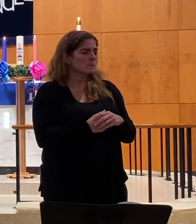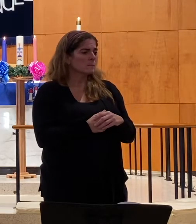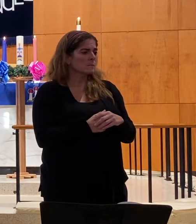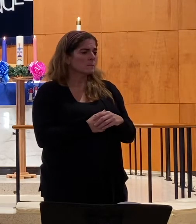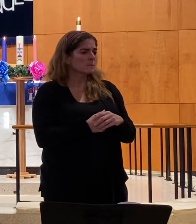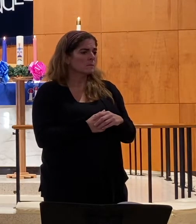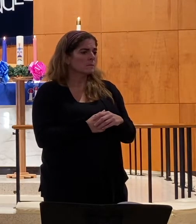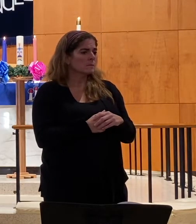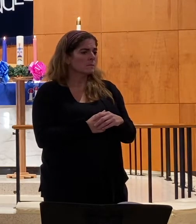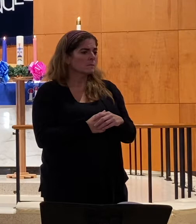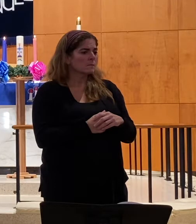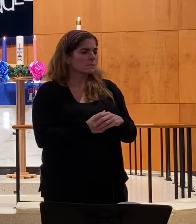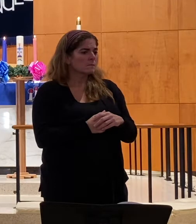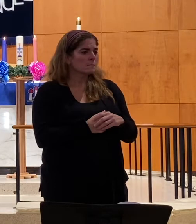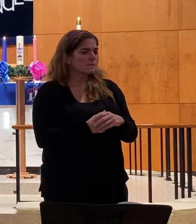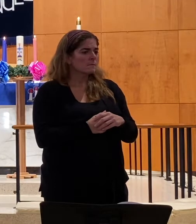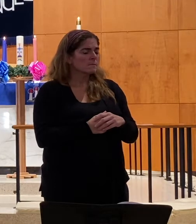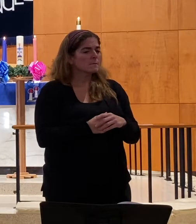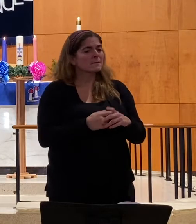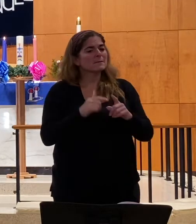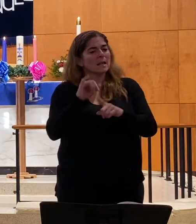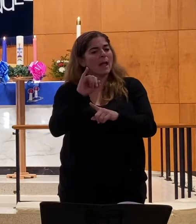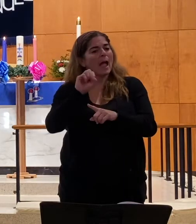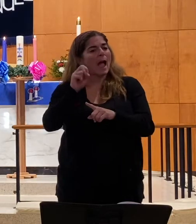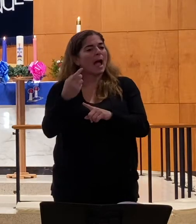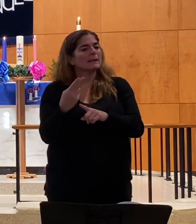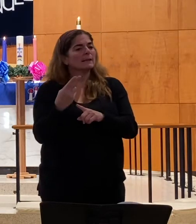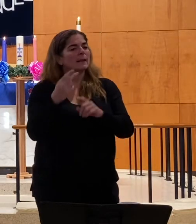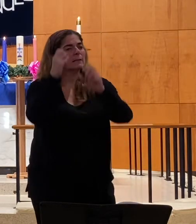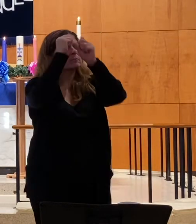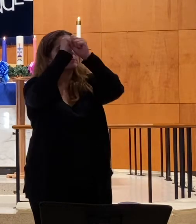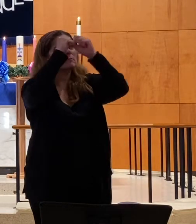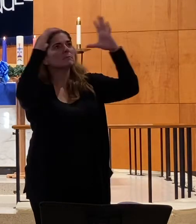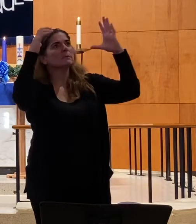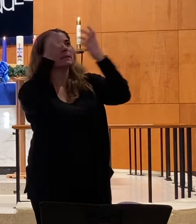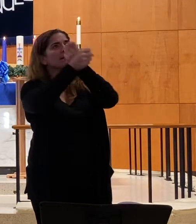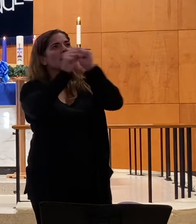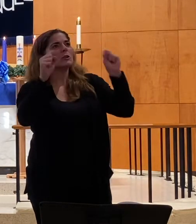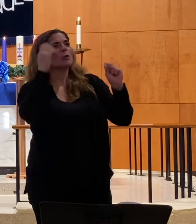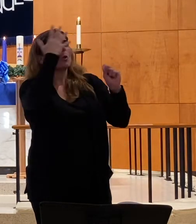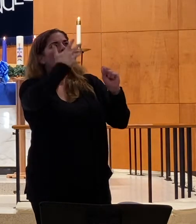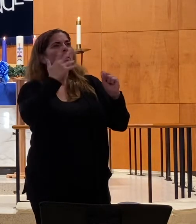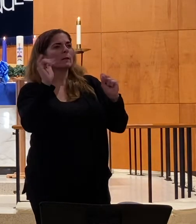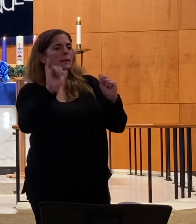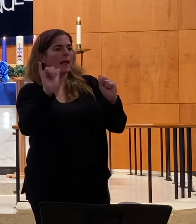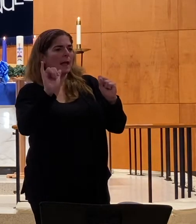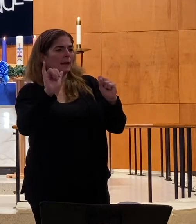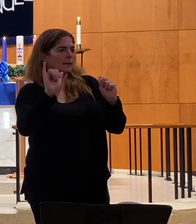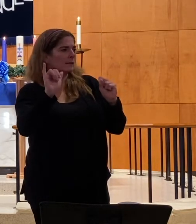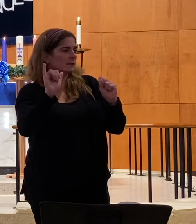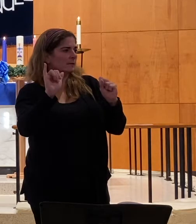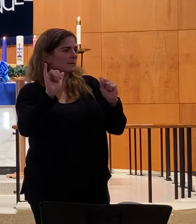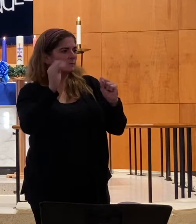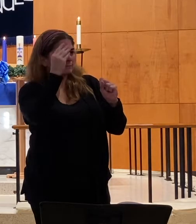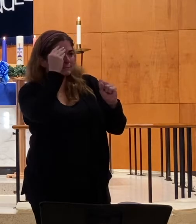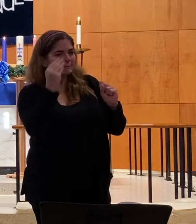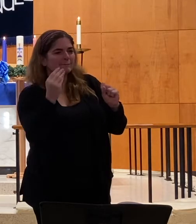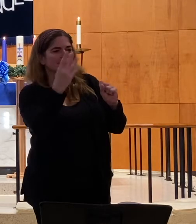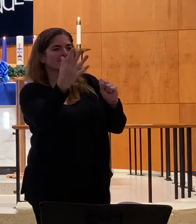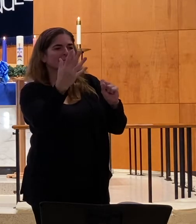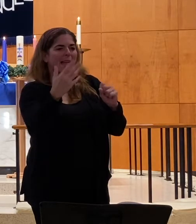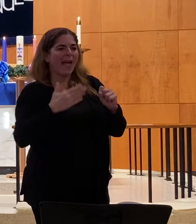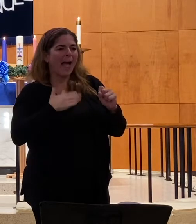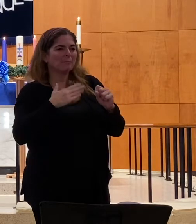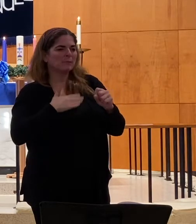I mean, Isaiah offers a vision of just what salvation looks like. Good news being brought to the